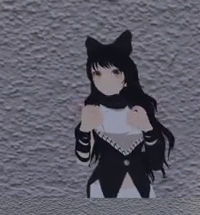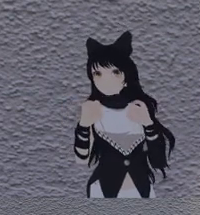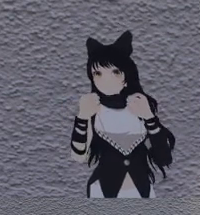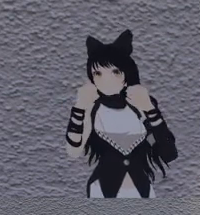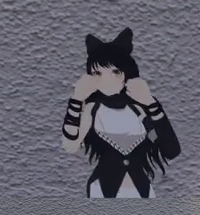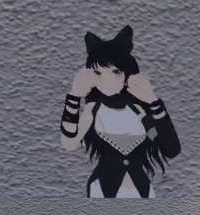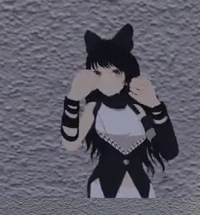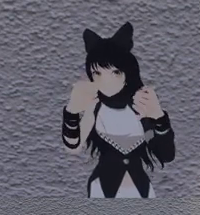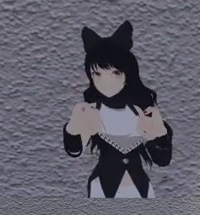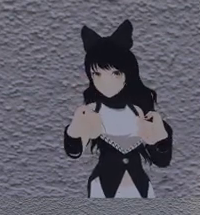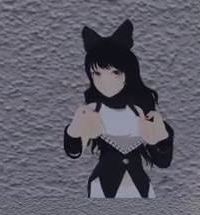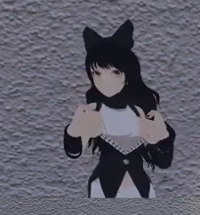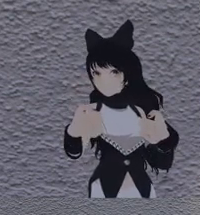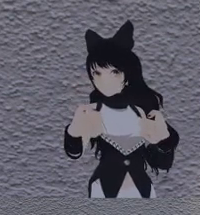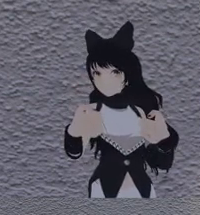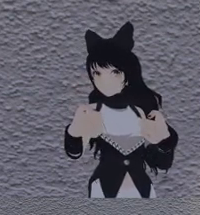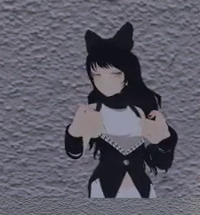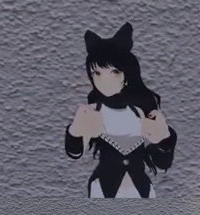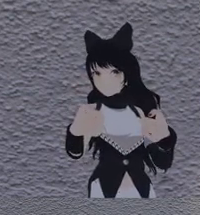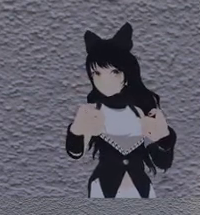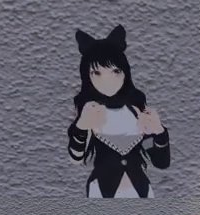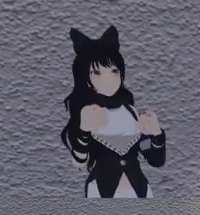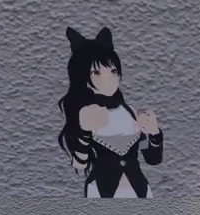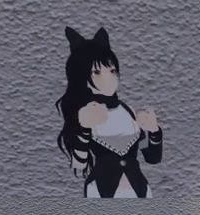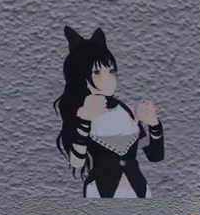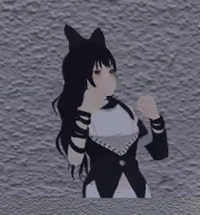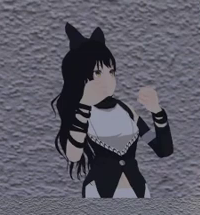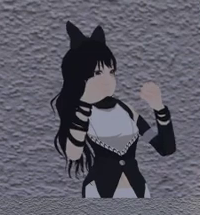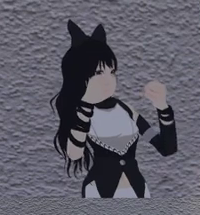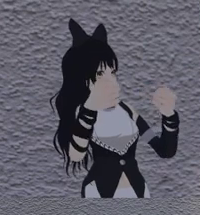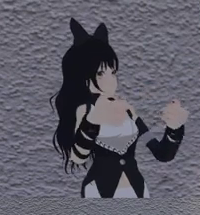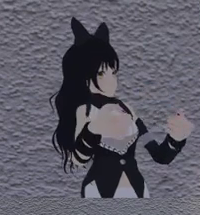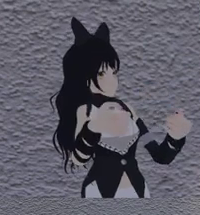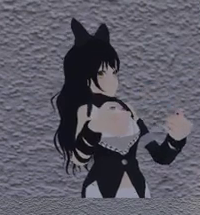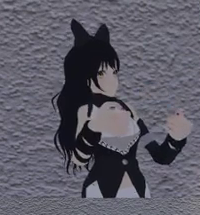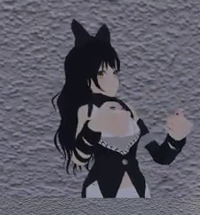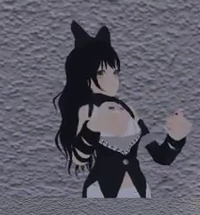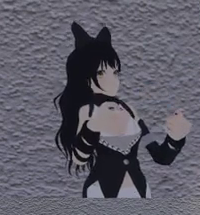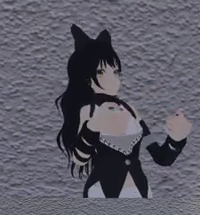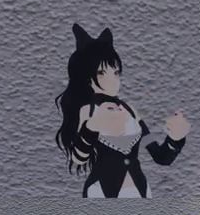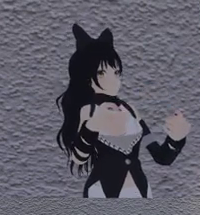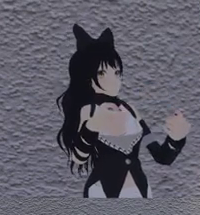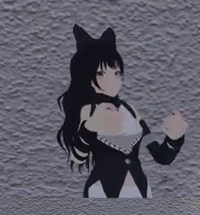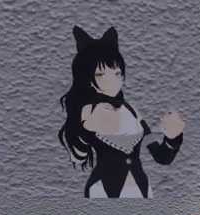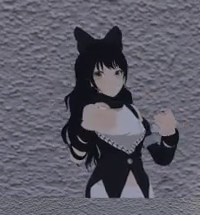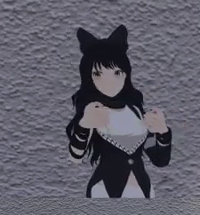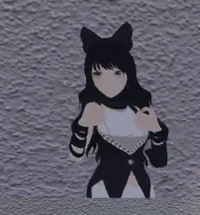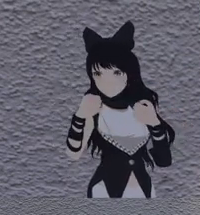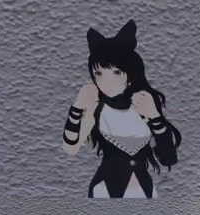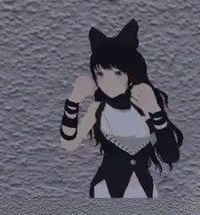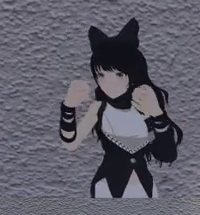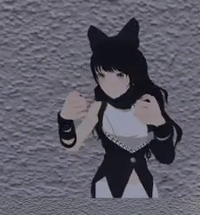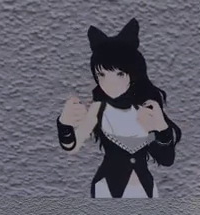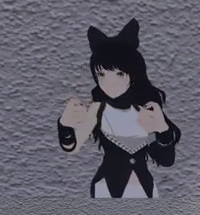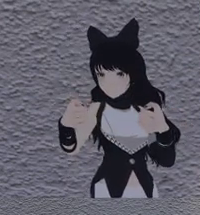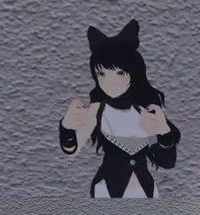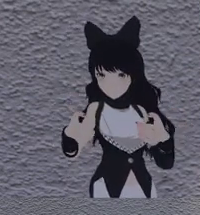And this sign, what is it? Drive. You're showing that steering wheel move forward. You're driving to a